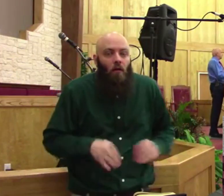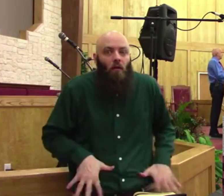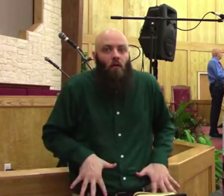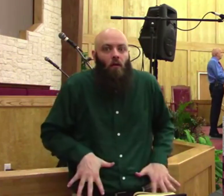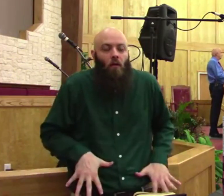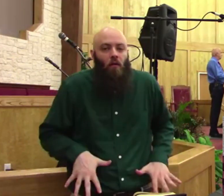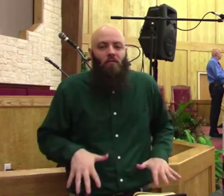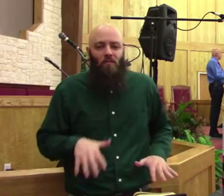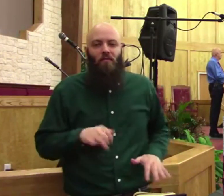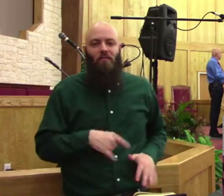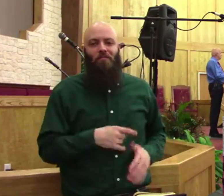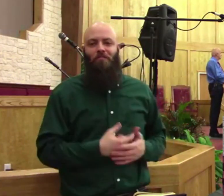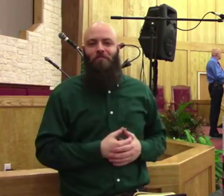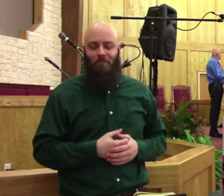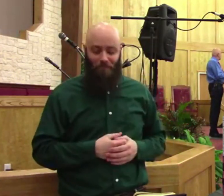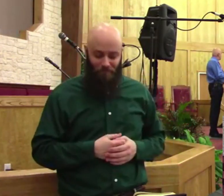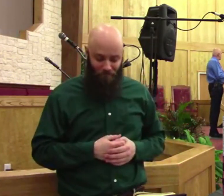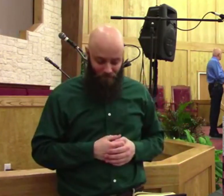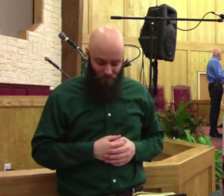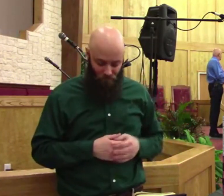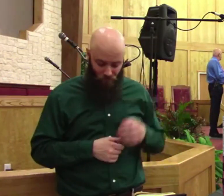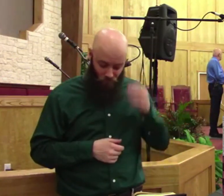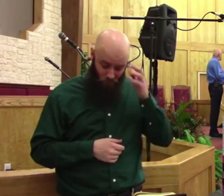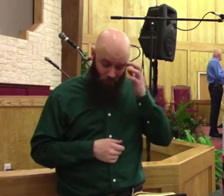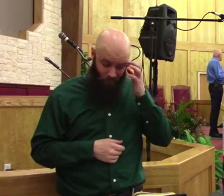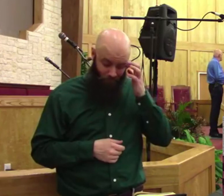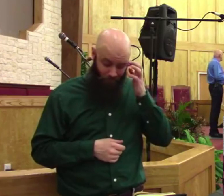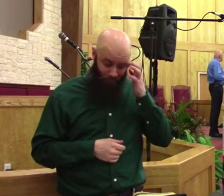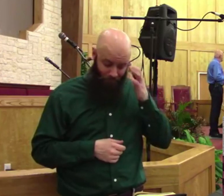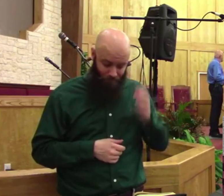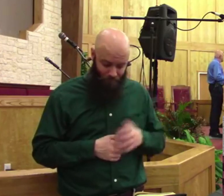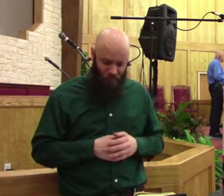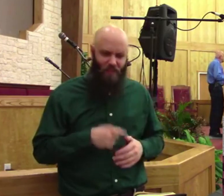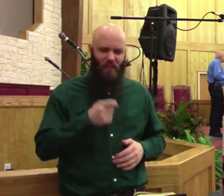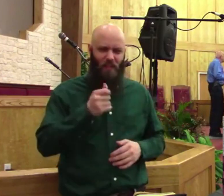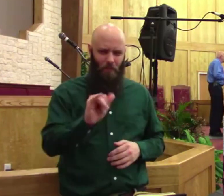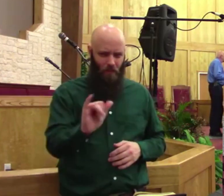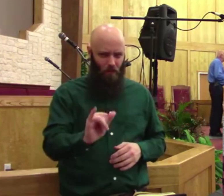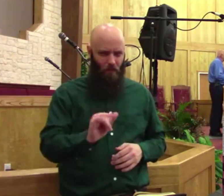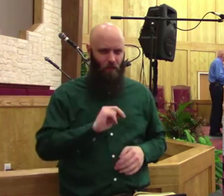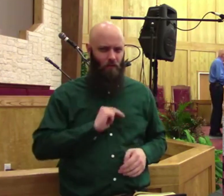far, this is kind of where Nebuchadnezzar was